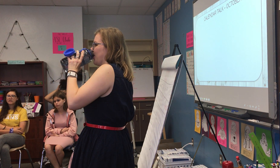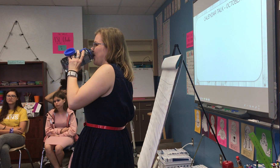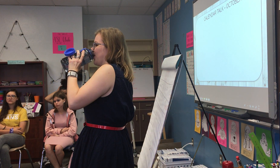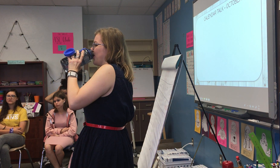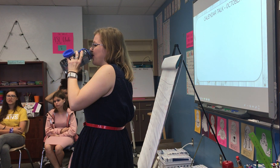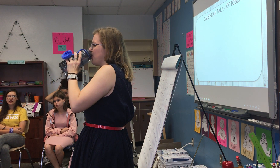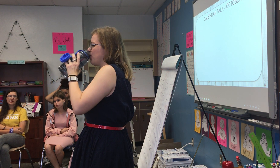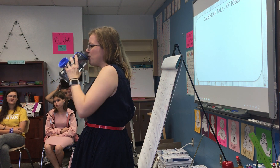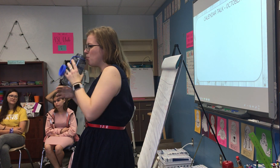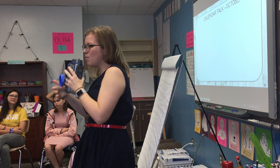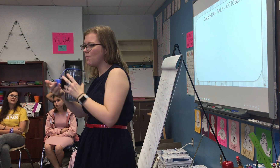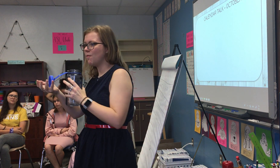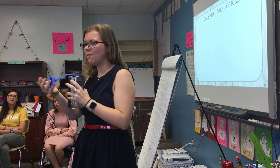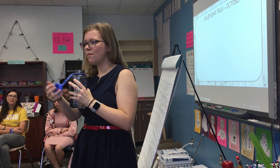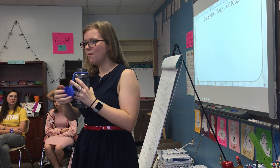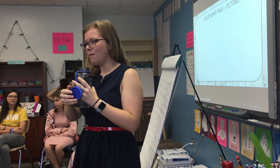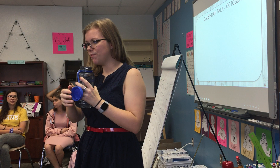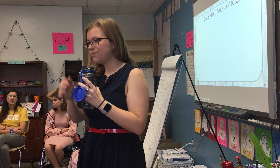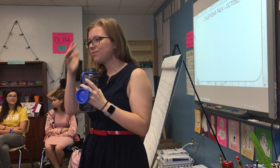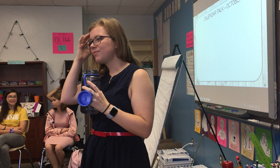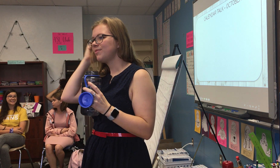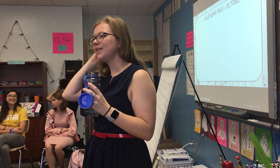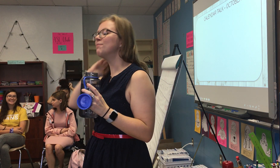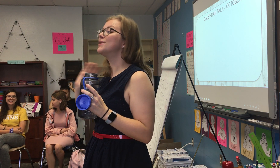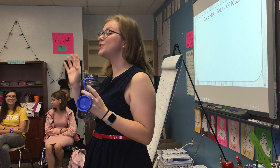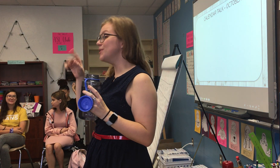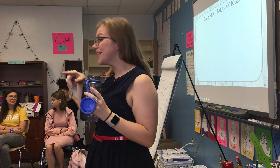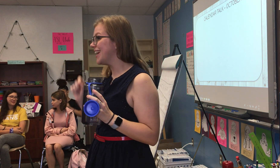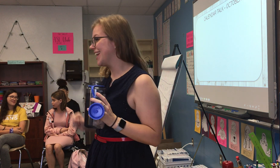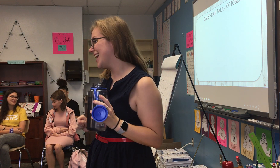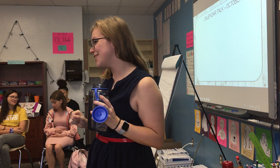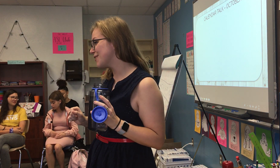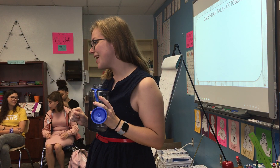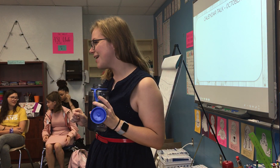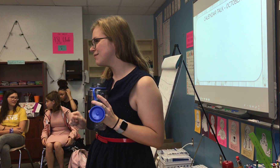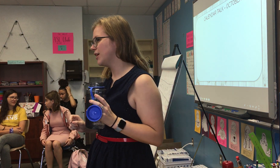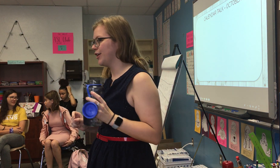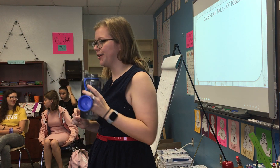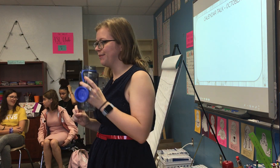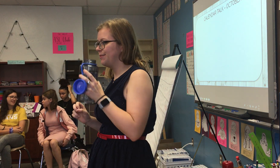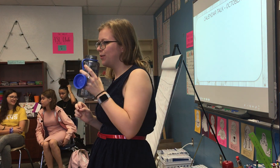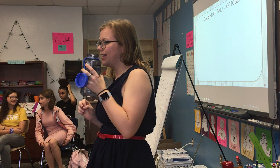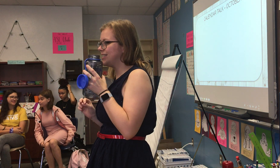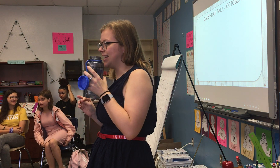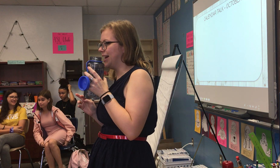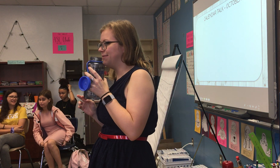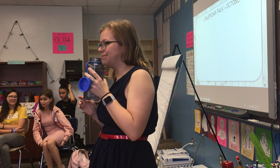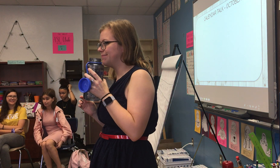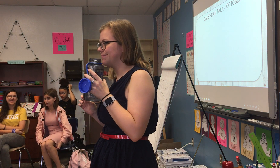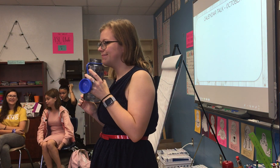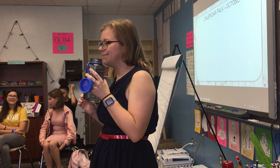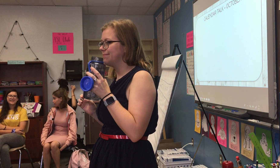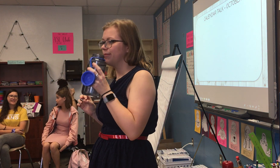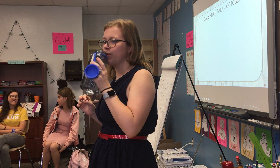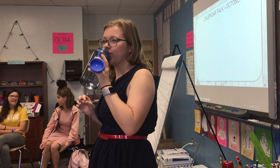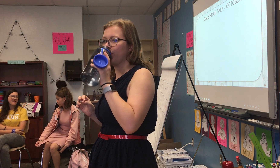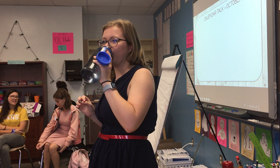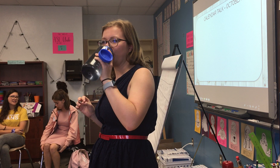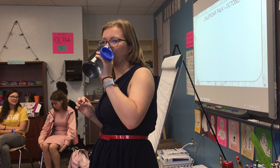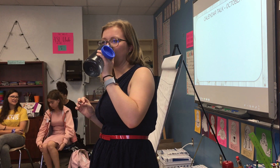candy. I take my little brother trick-or-treating. But do you get any candy for that? Oh, that's I go trick-or-treating with my